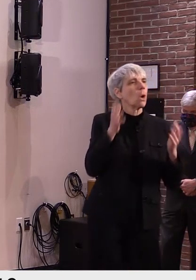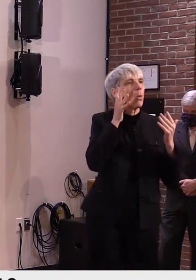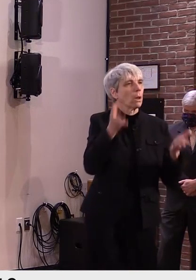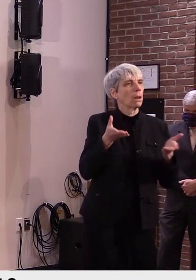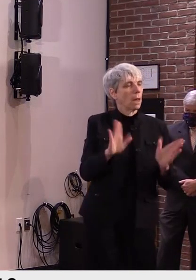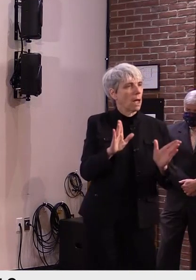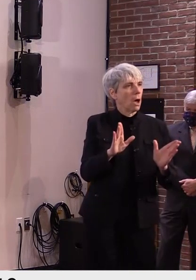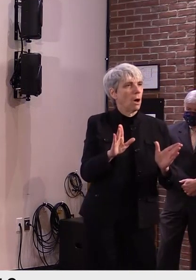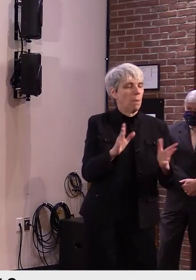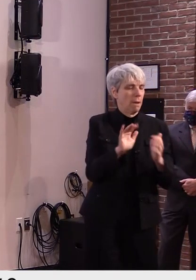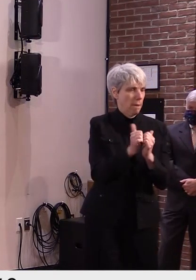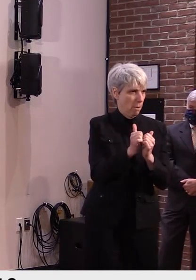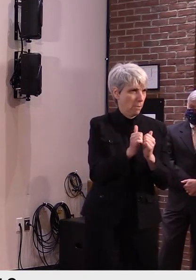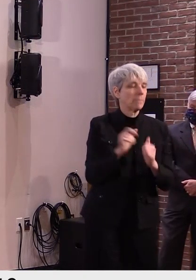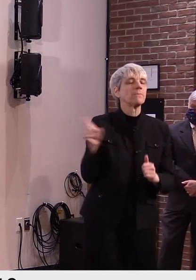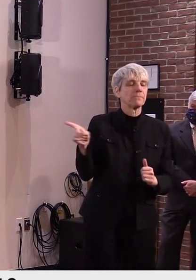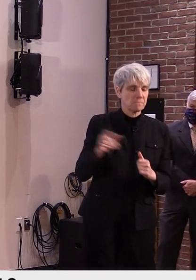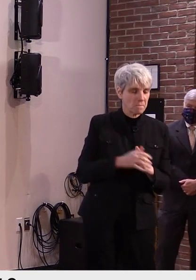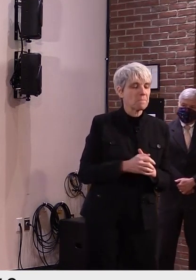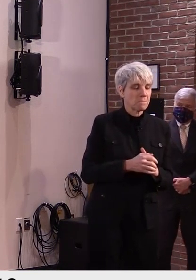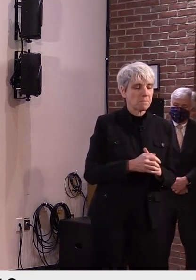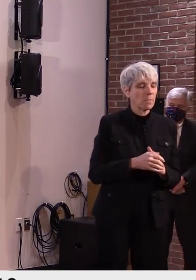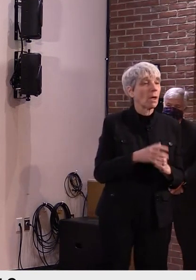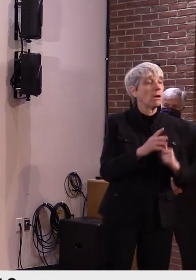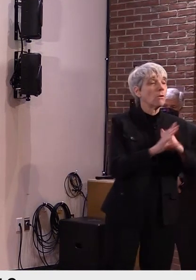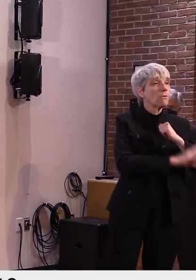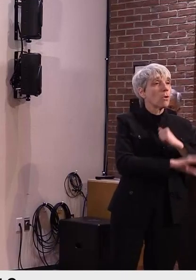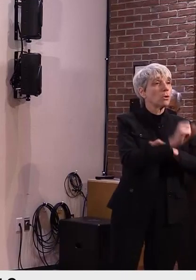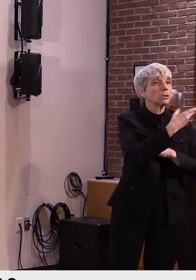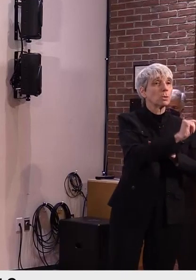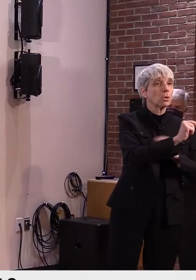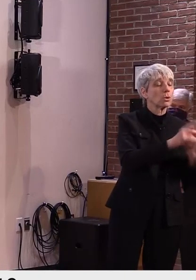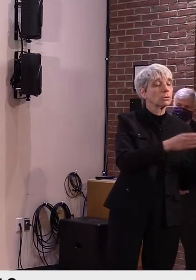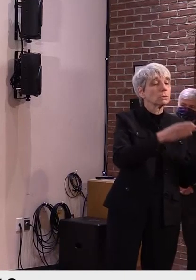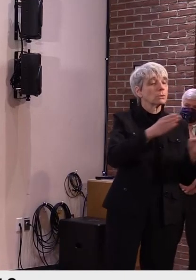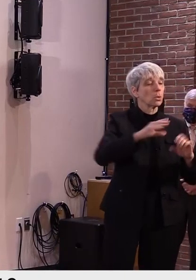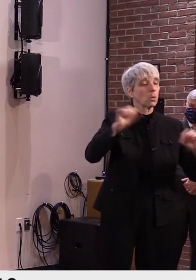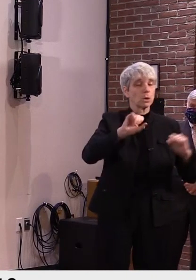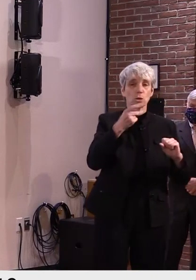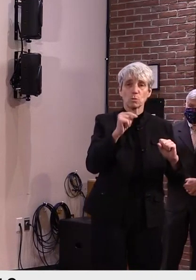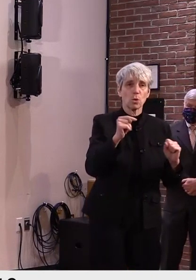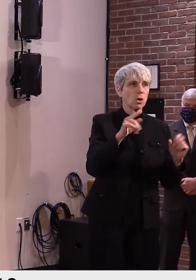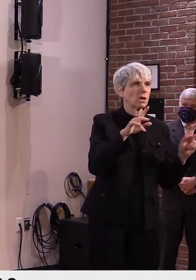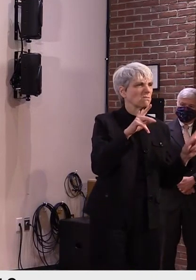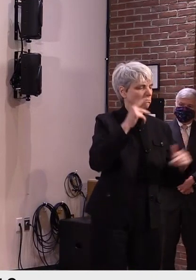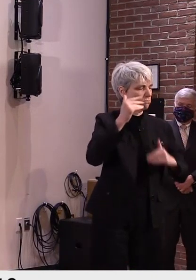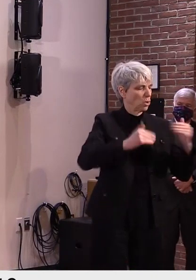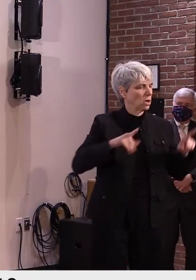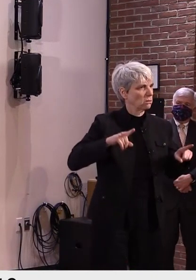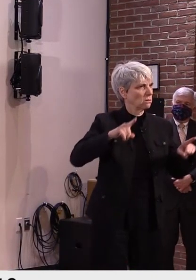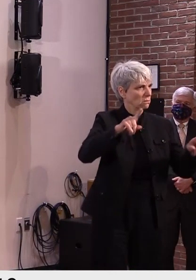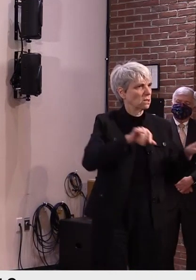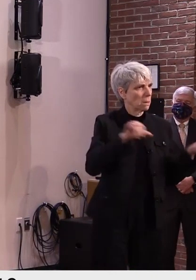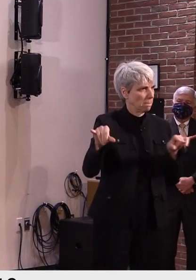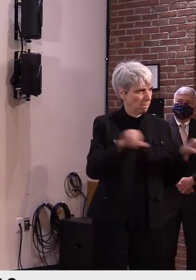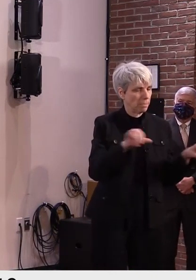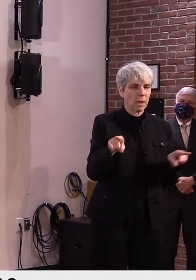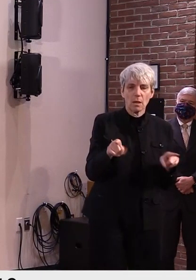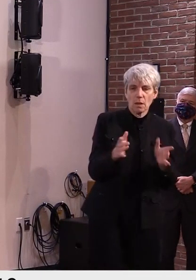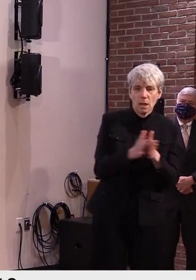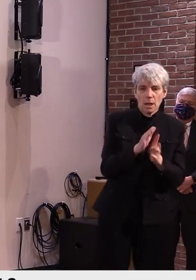Yeah, I think, you know, we're following the same process we did with the fall, and invite Secretary Moore to chime in. But as I mentioned,